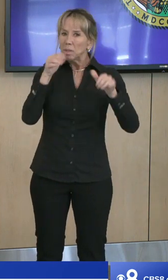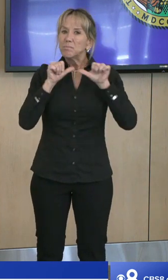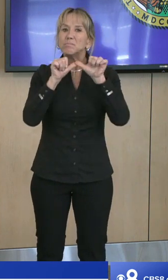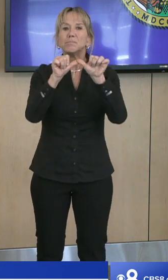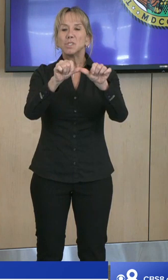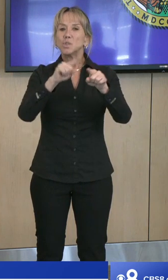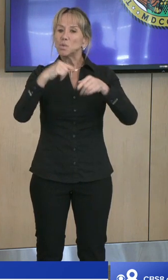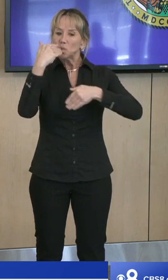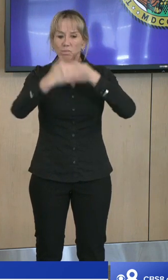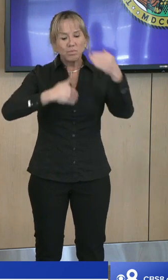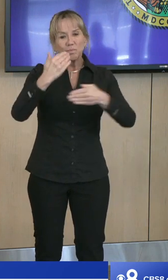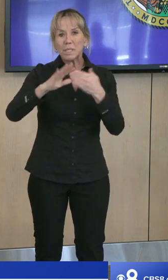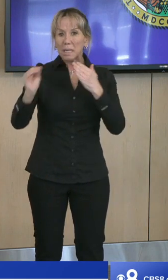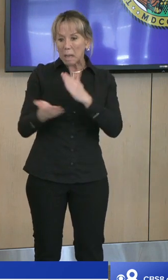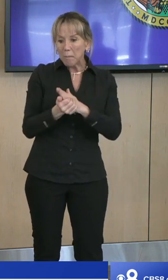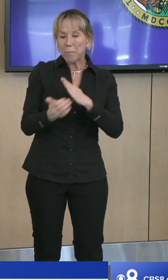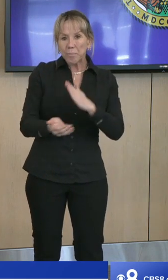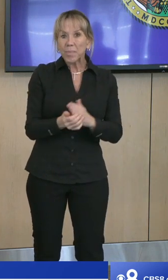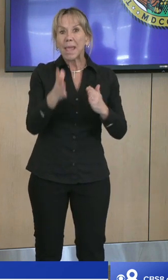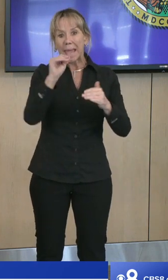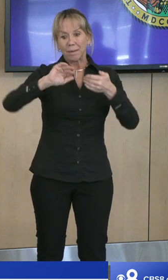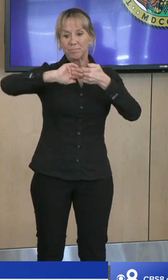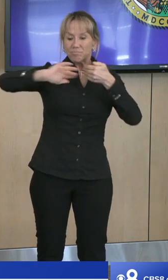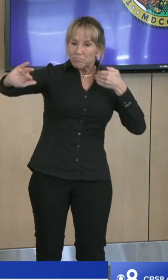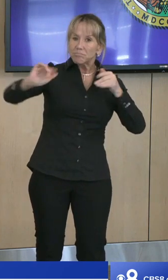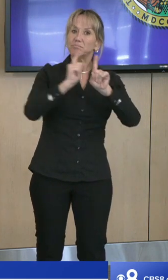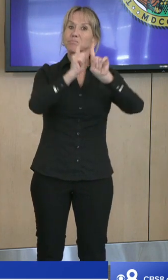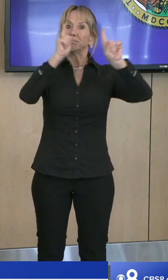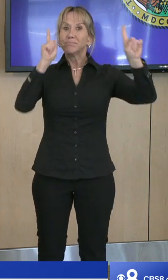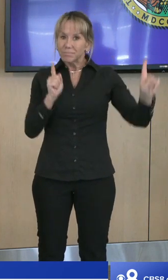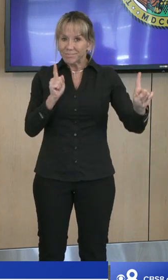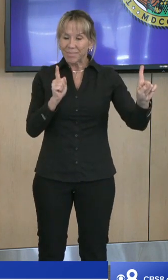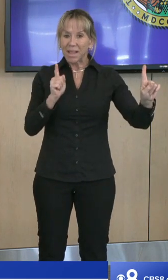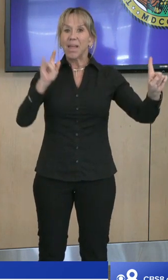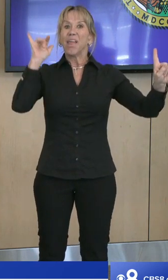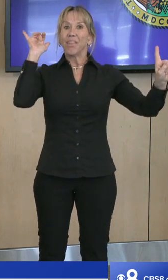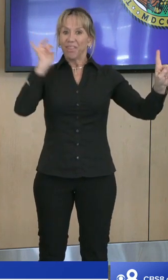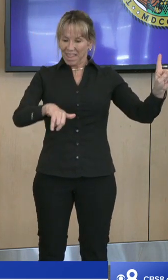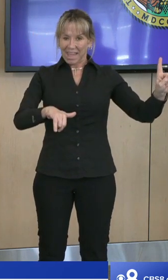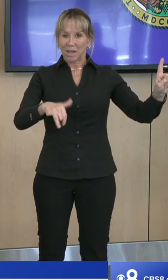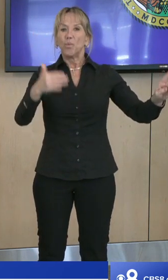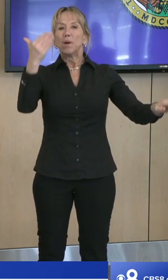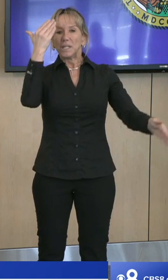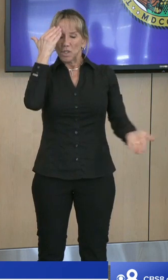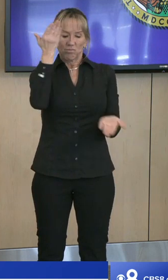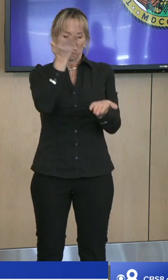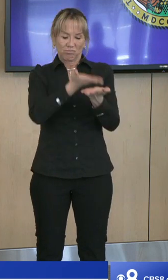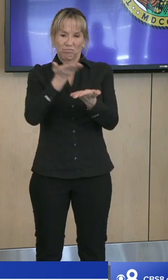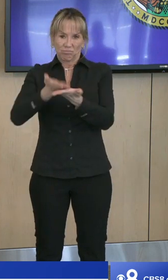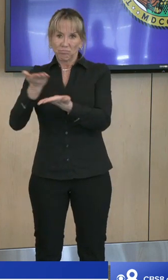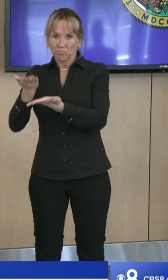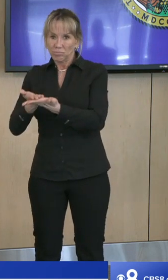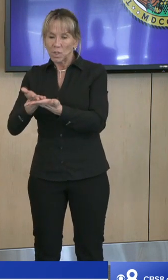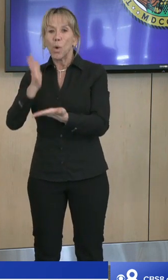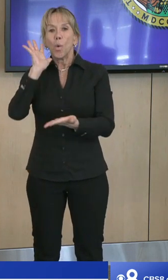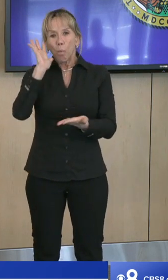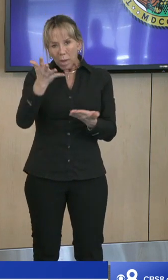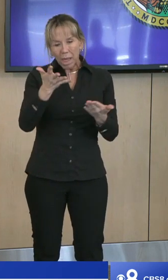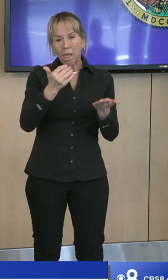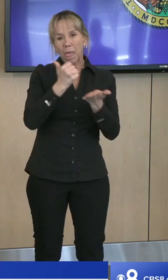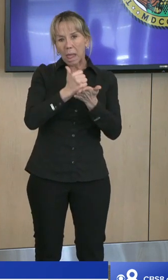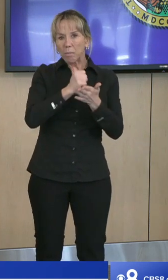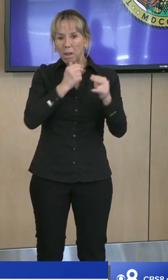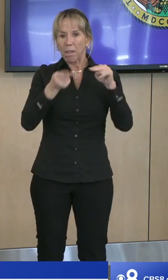social distancing strategies, because those are the things that are evidence-based and that will flatten the